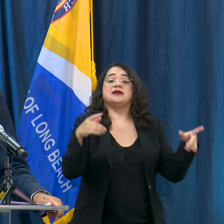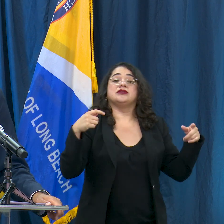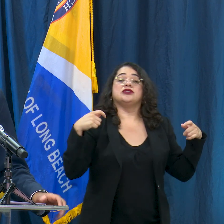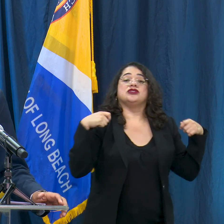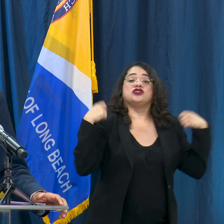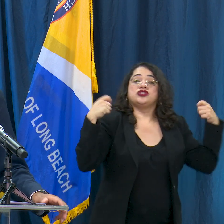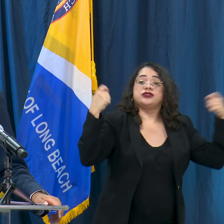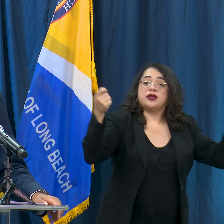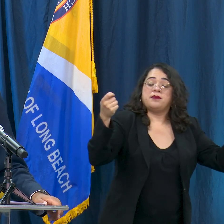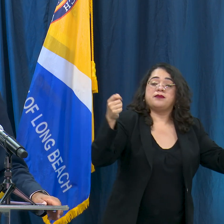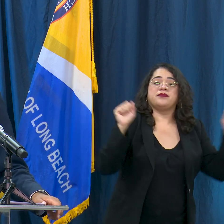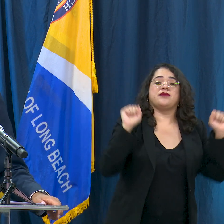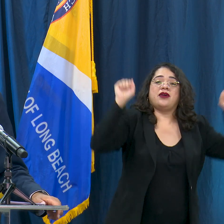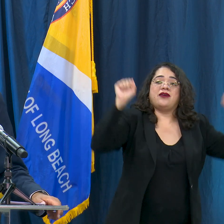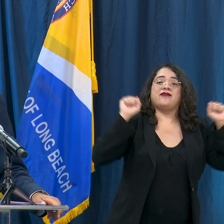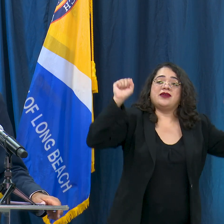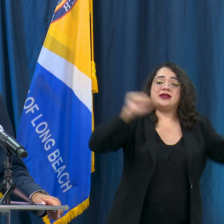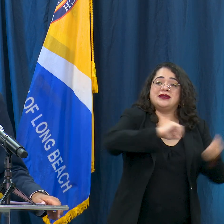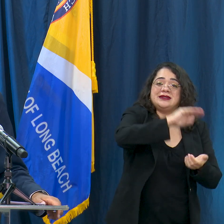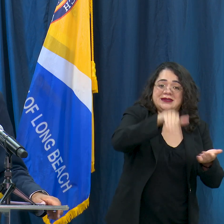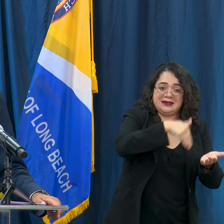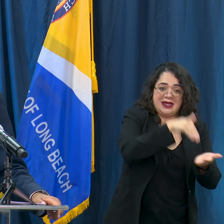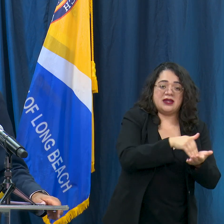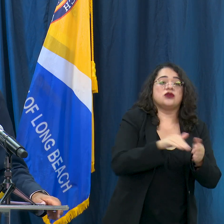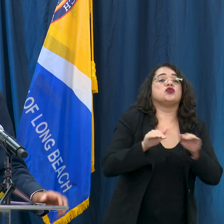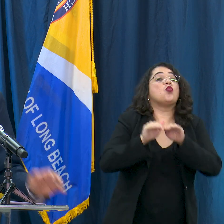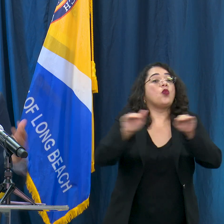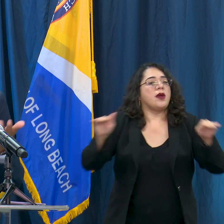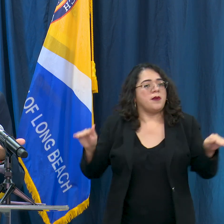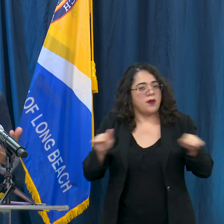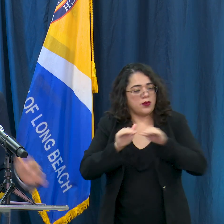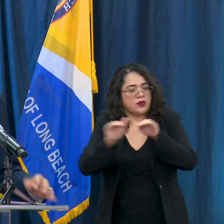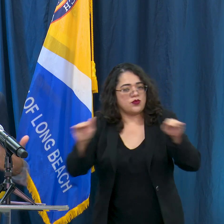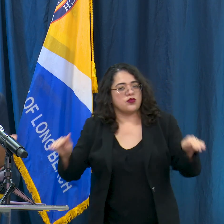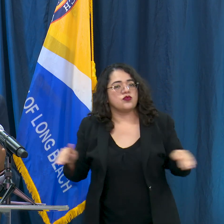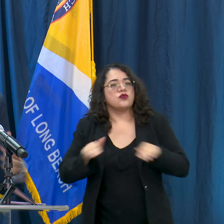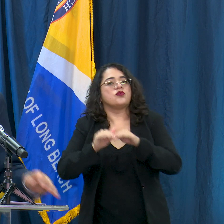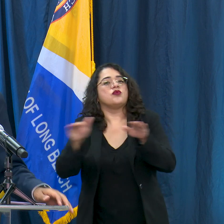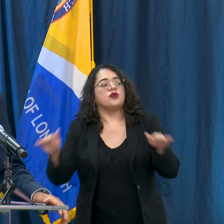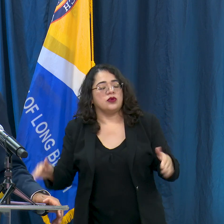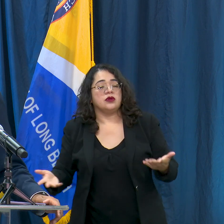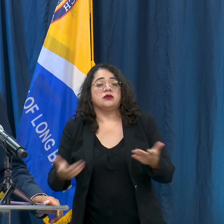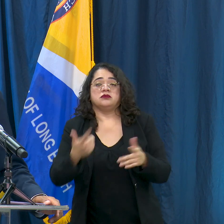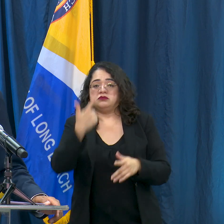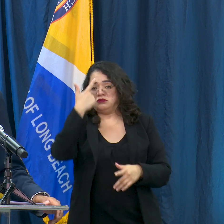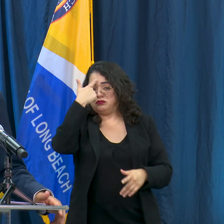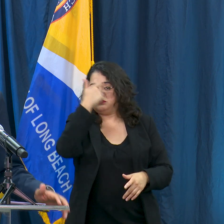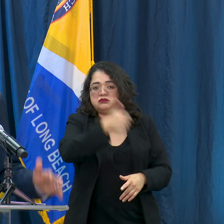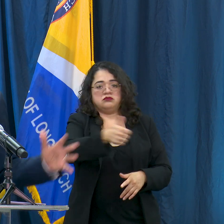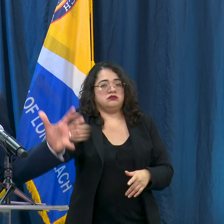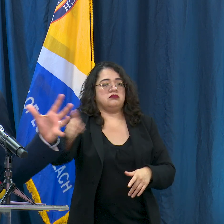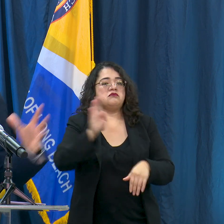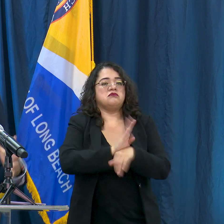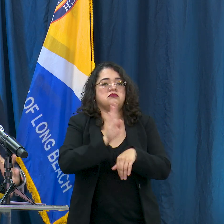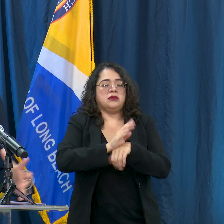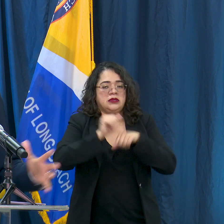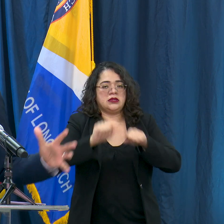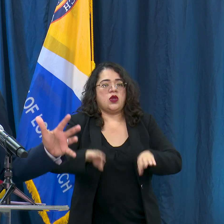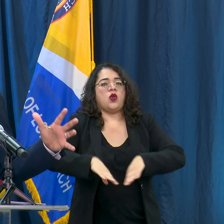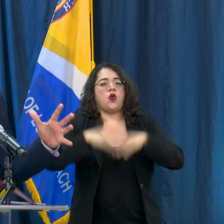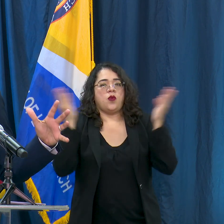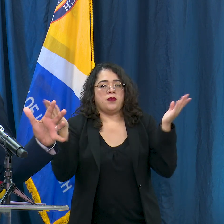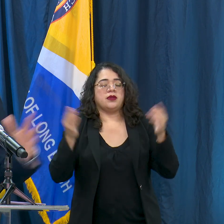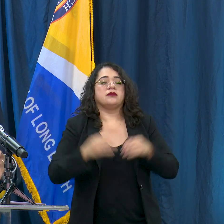and swimming pools will begin to reopen this weekend if they would like. Of course, it's up to the business. And there are some